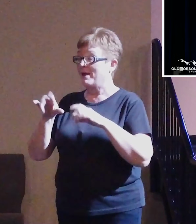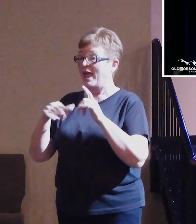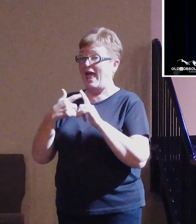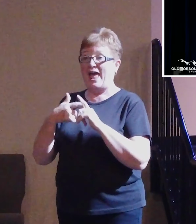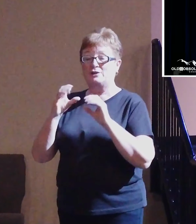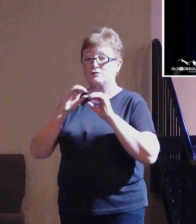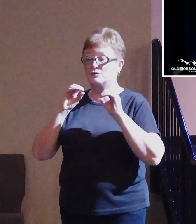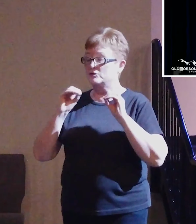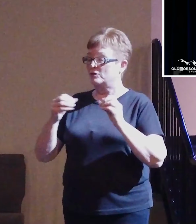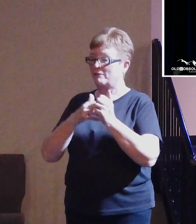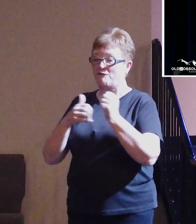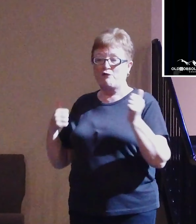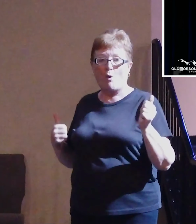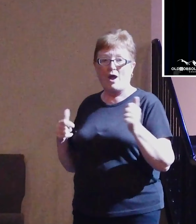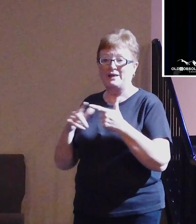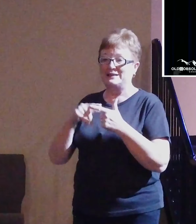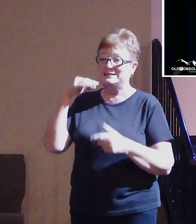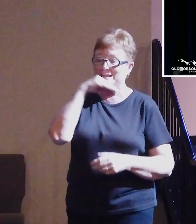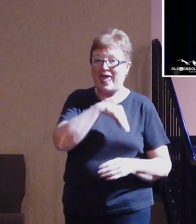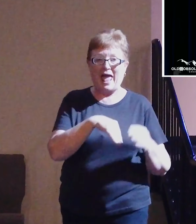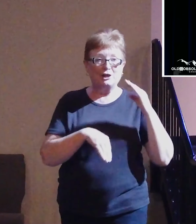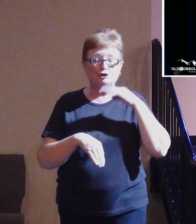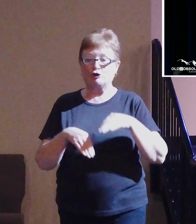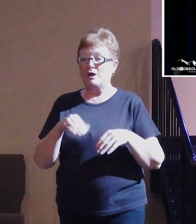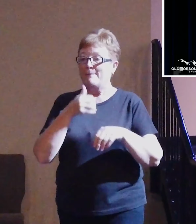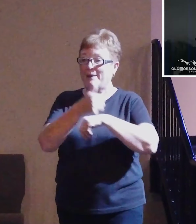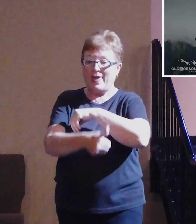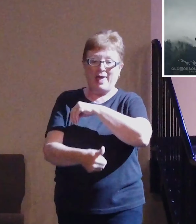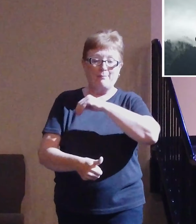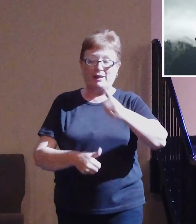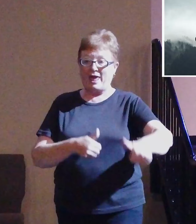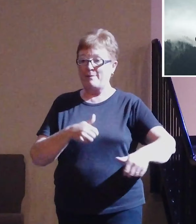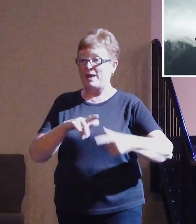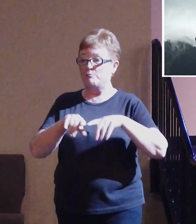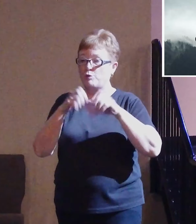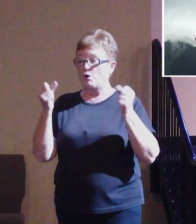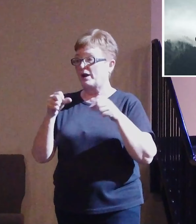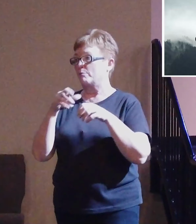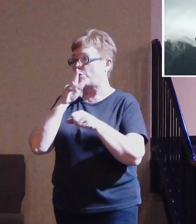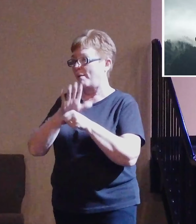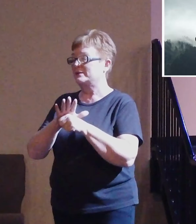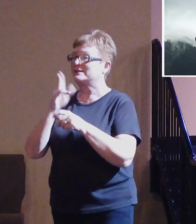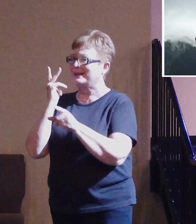slander, deceit, lies, and broken promises. And